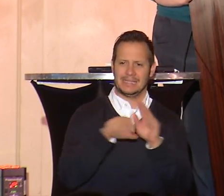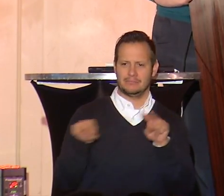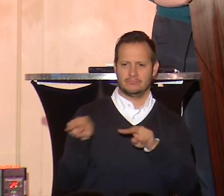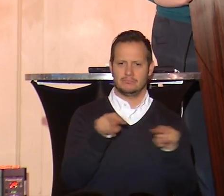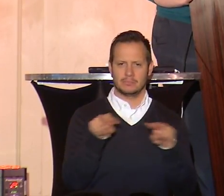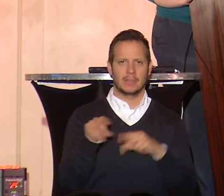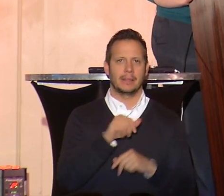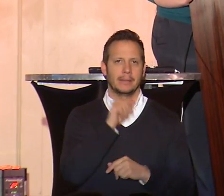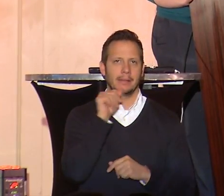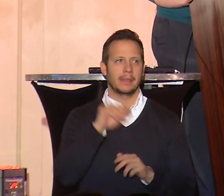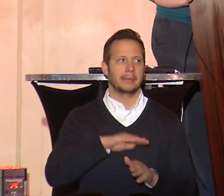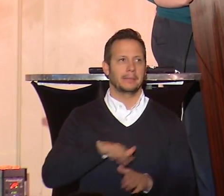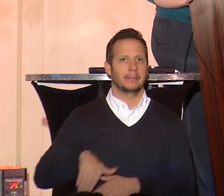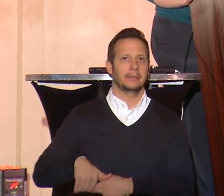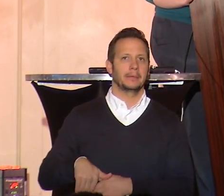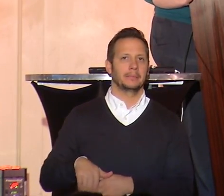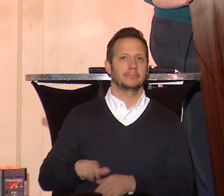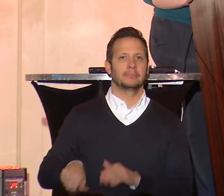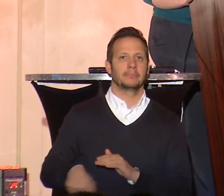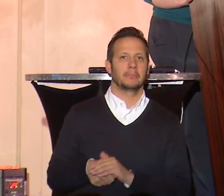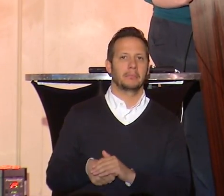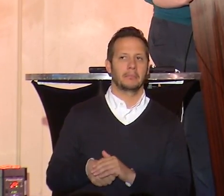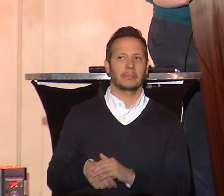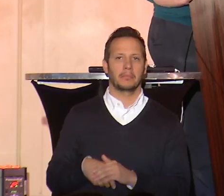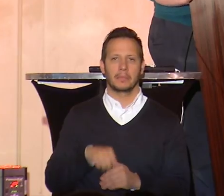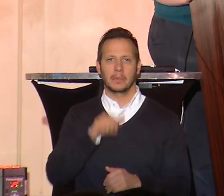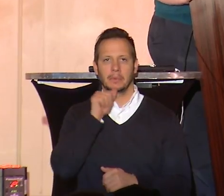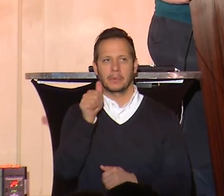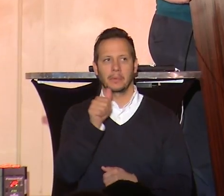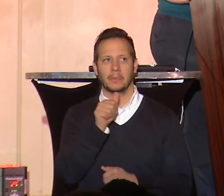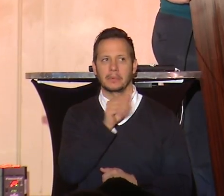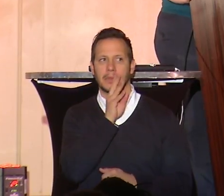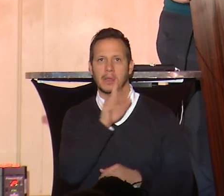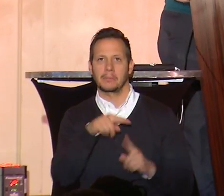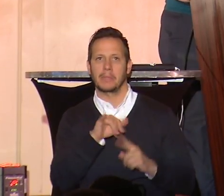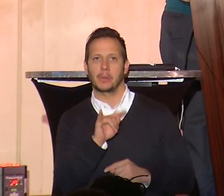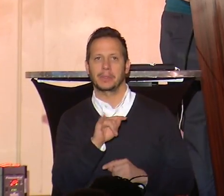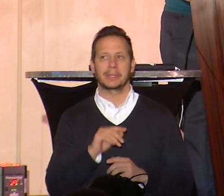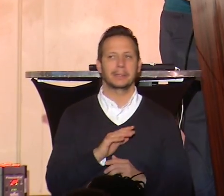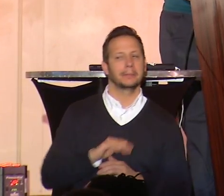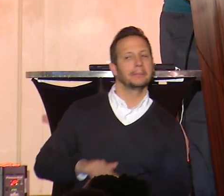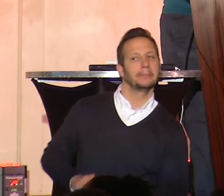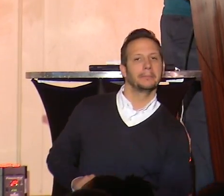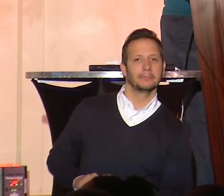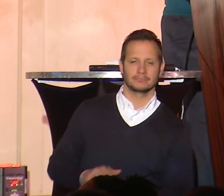hushed whispers in the hospitals. That's not okay. Thank you.